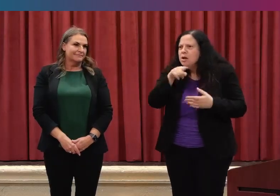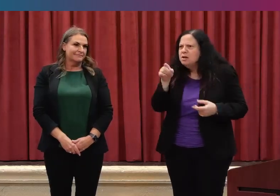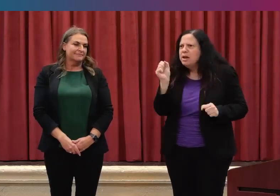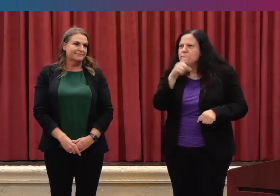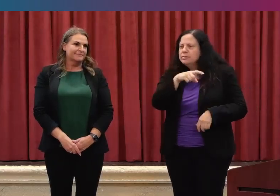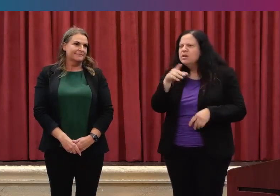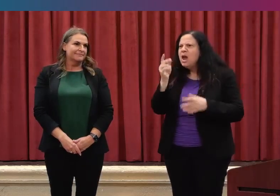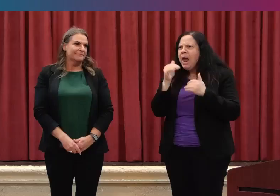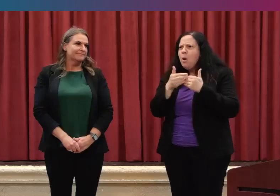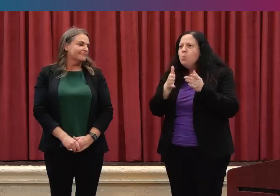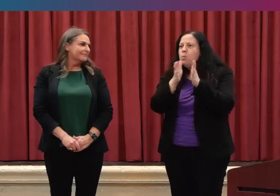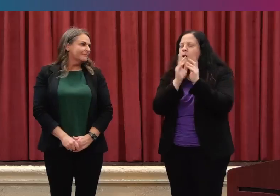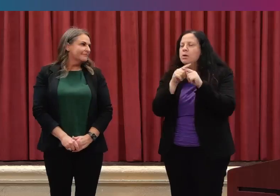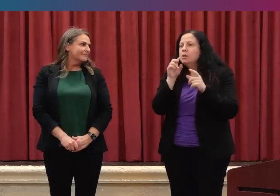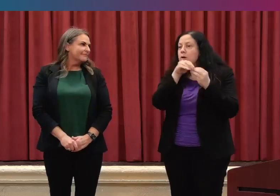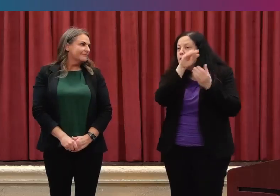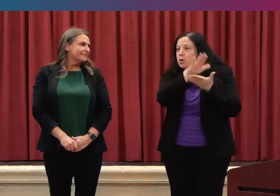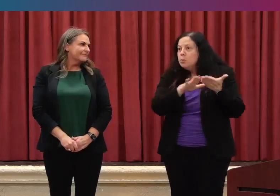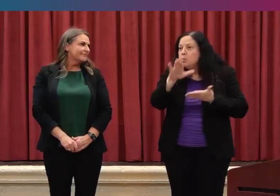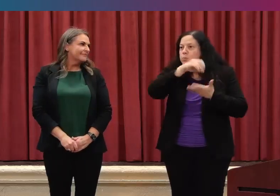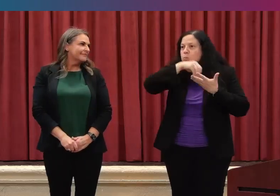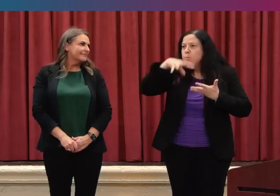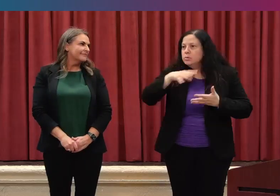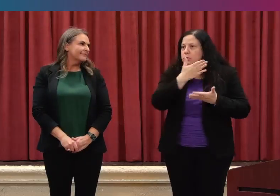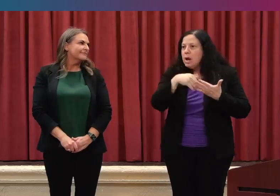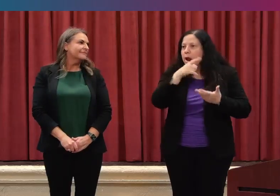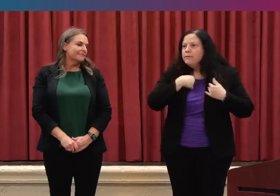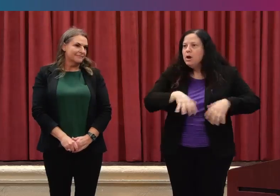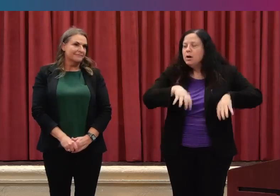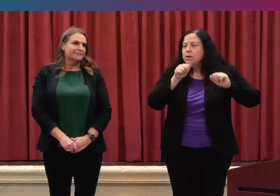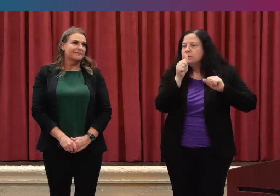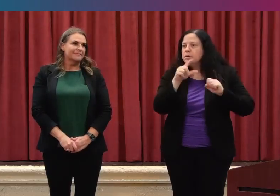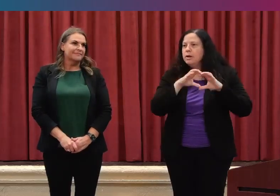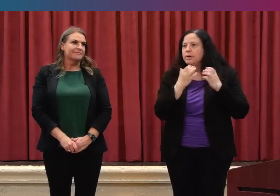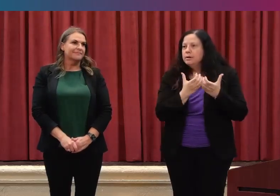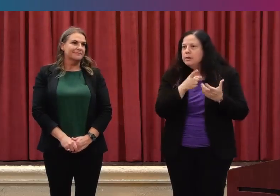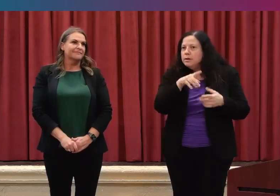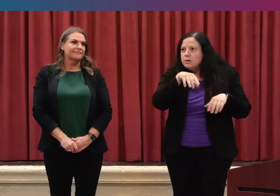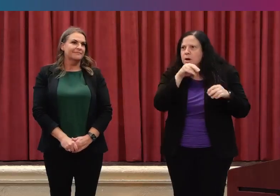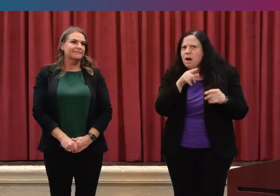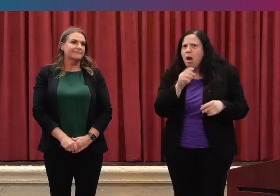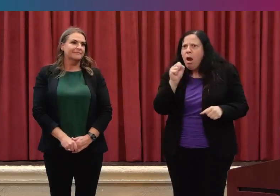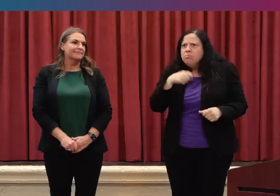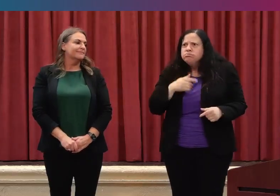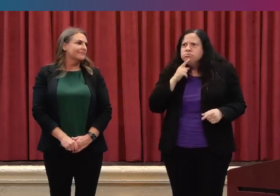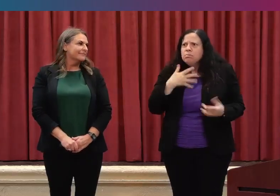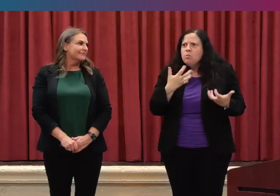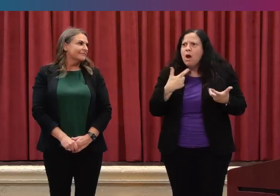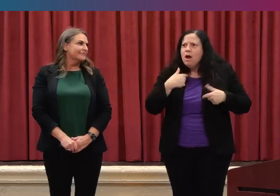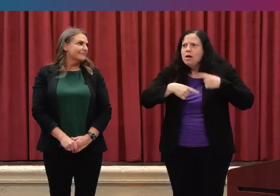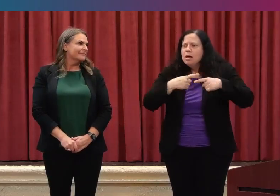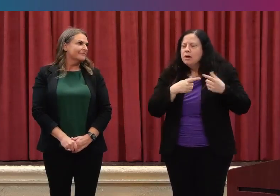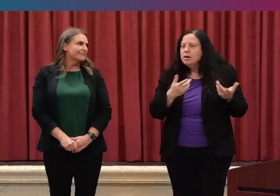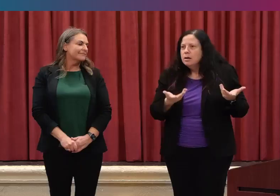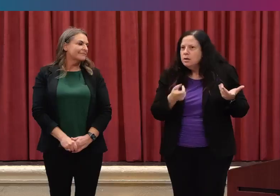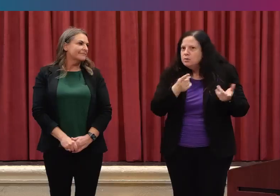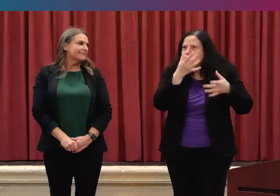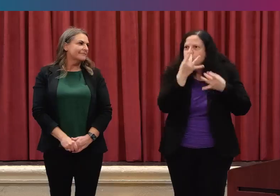very excited to do that. How to request for college students, you know, they take ASL classes, they want to get